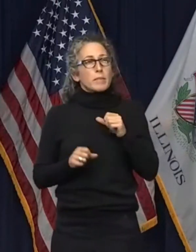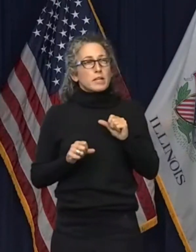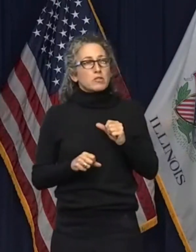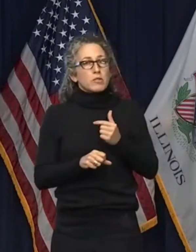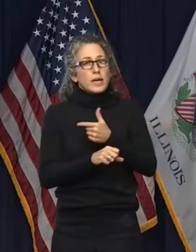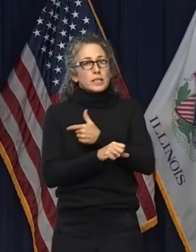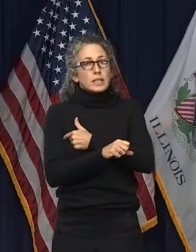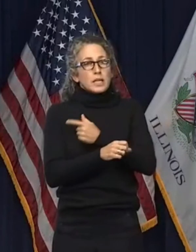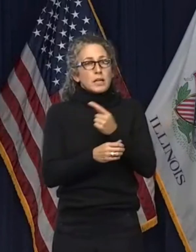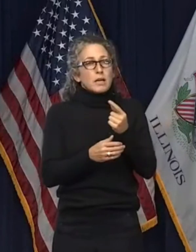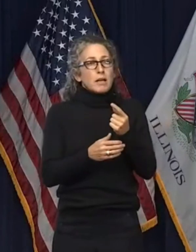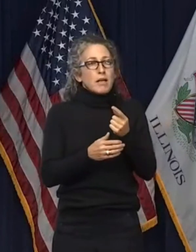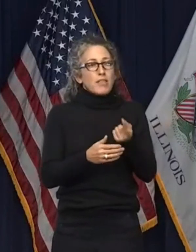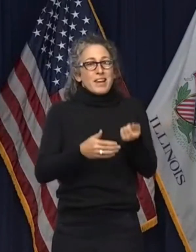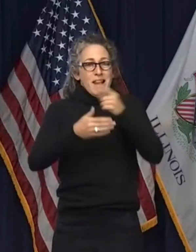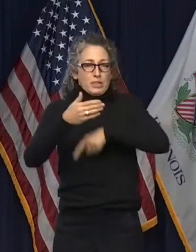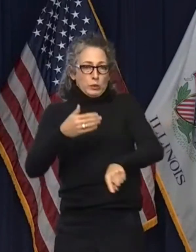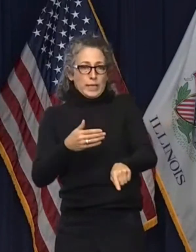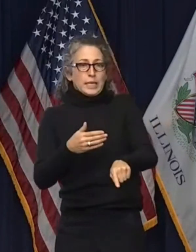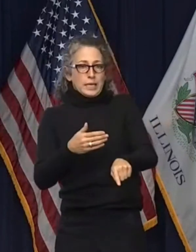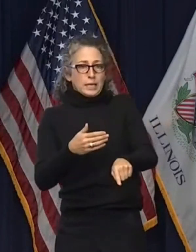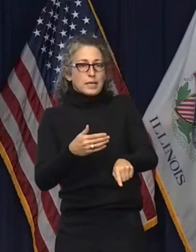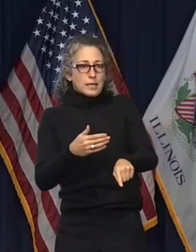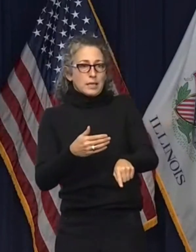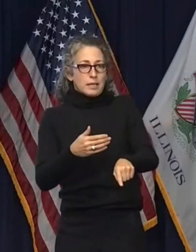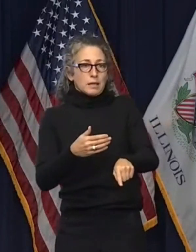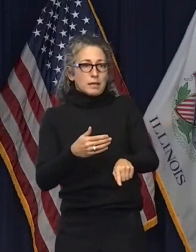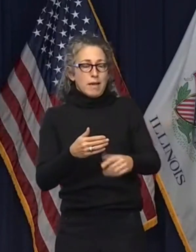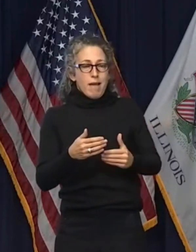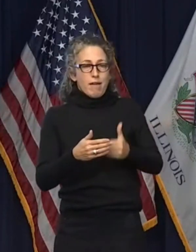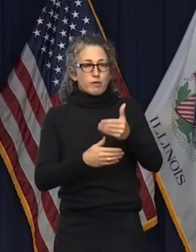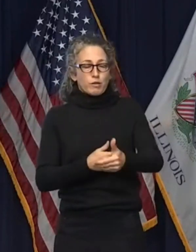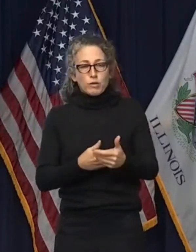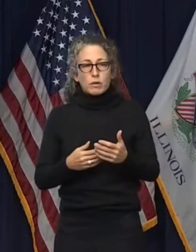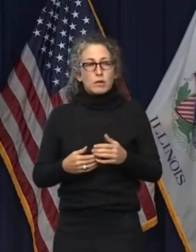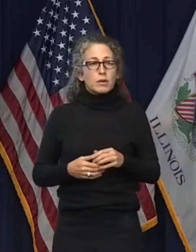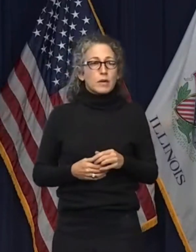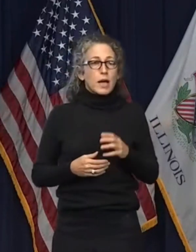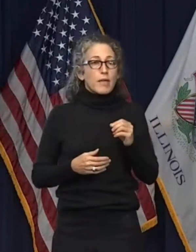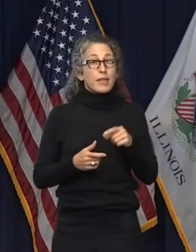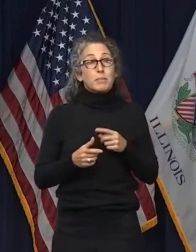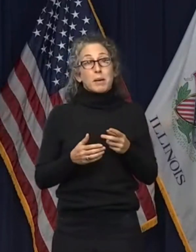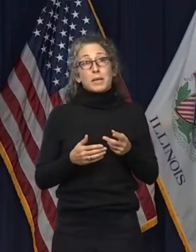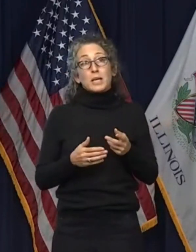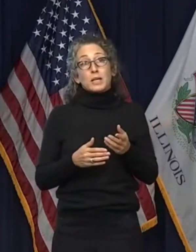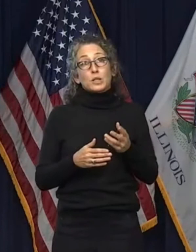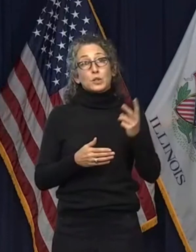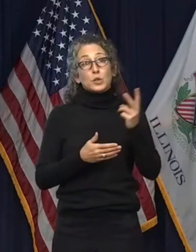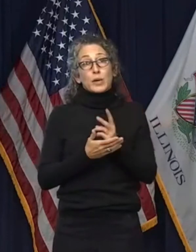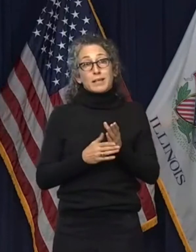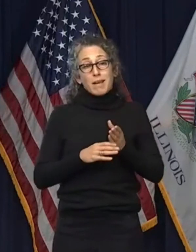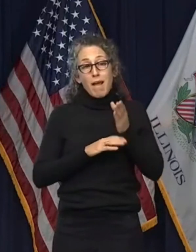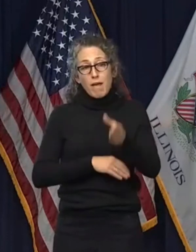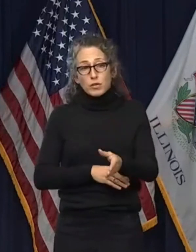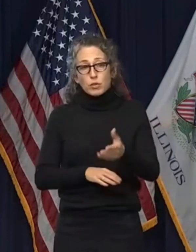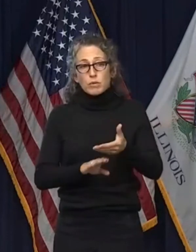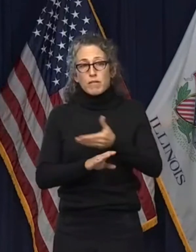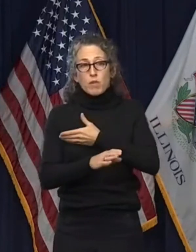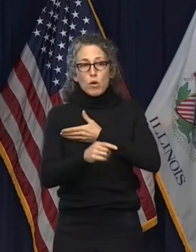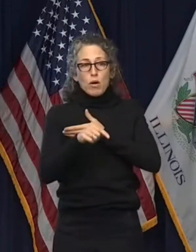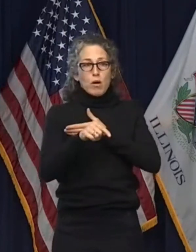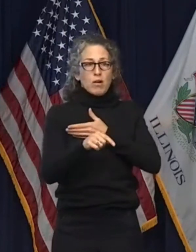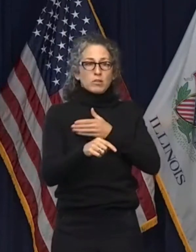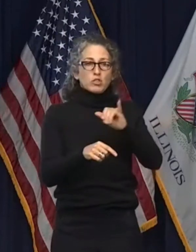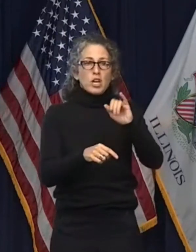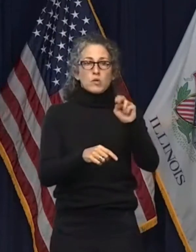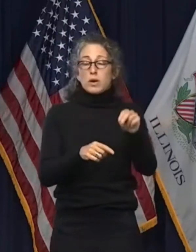after that approval, and for at least a week and 2 weeks, maybe before the end of this year. Is there a number